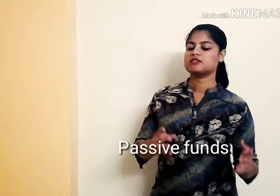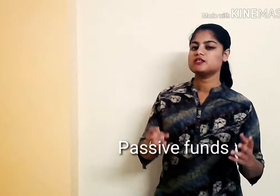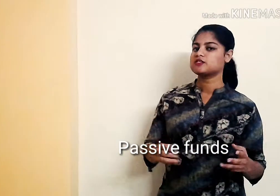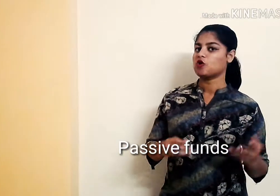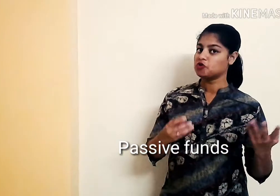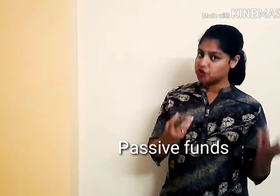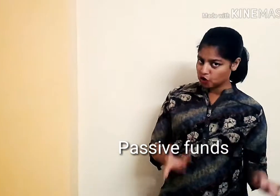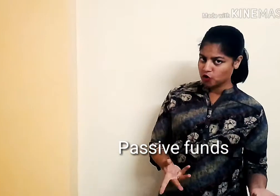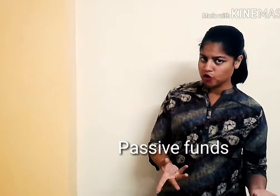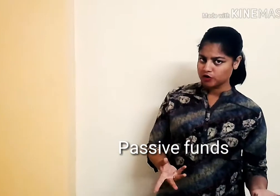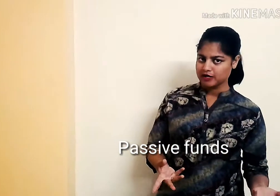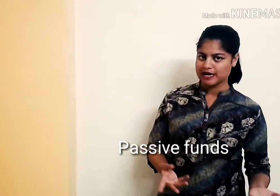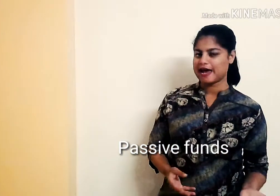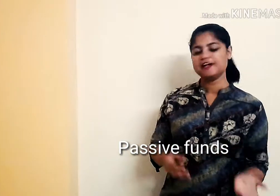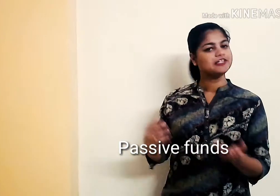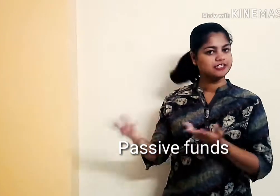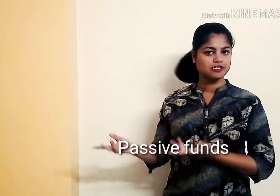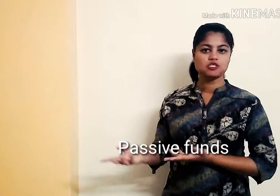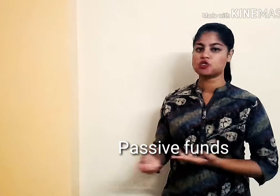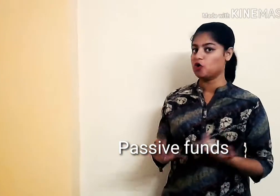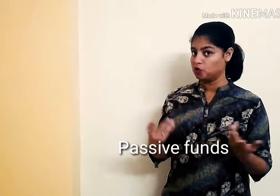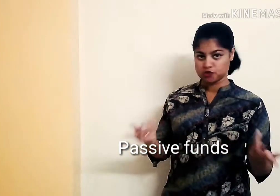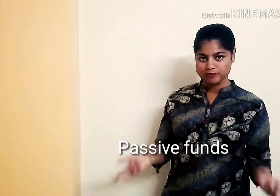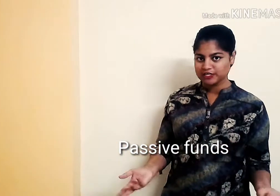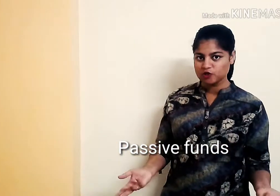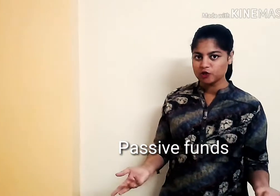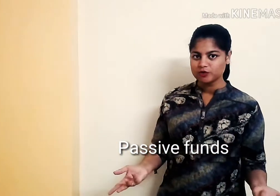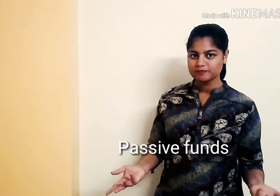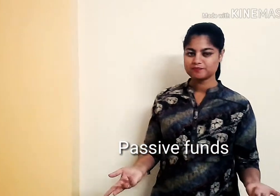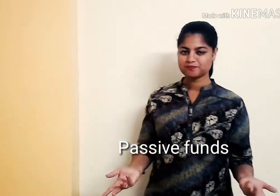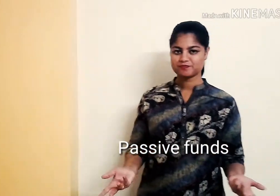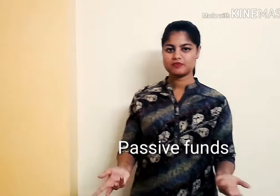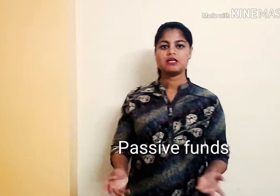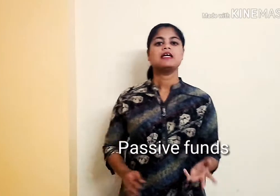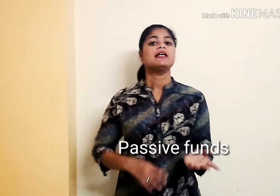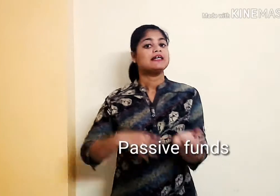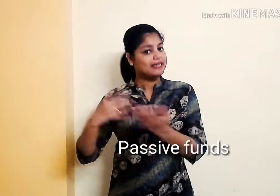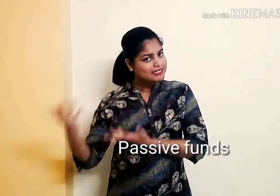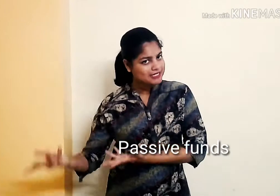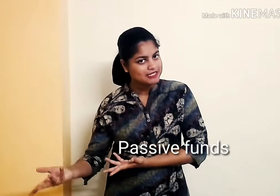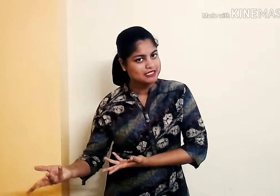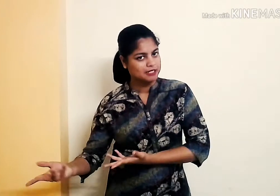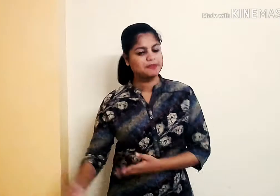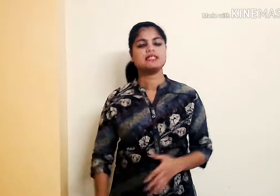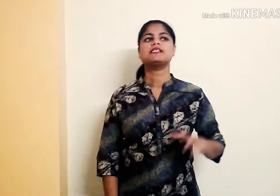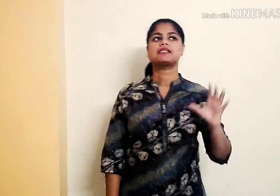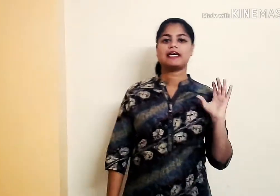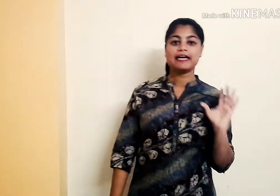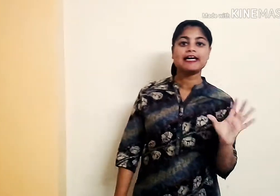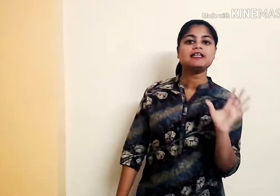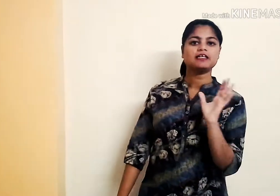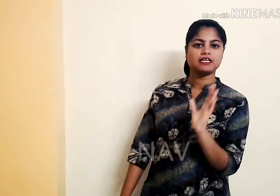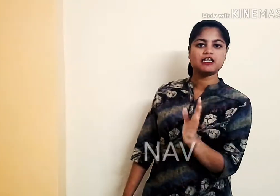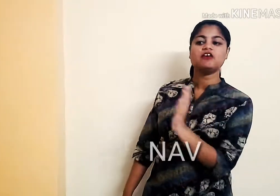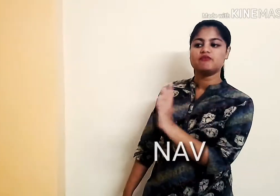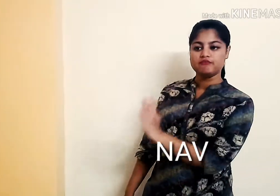is also low, and return is also very low. Next concept is